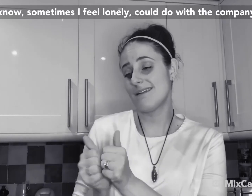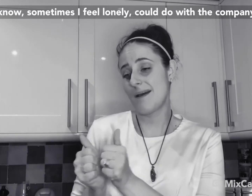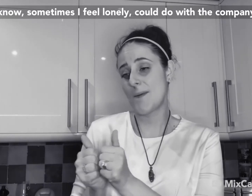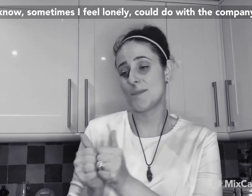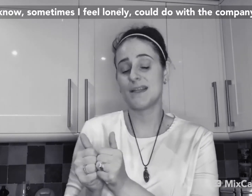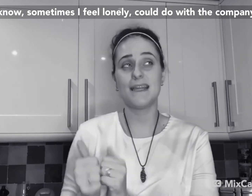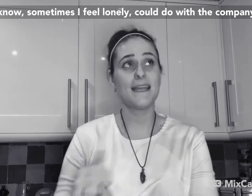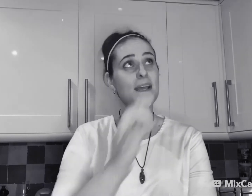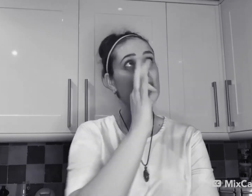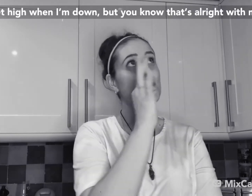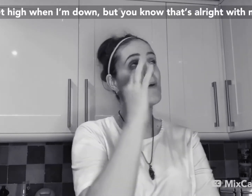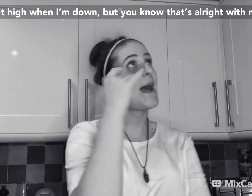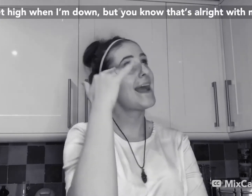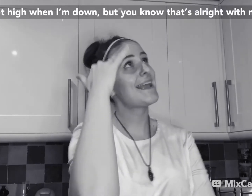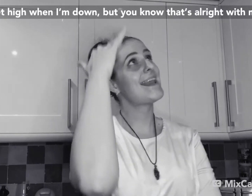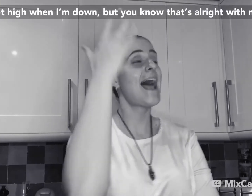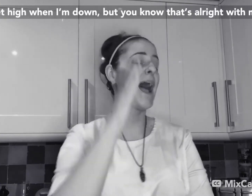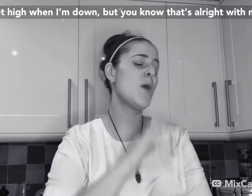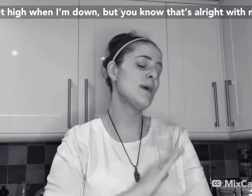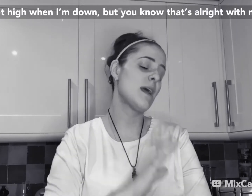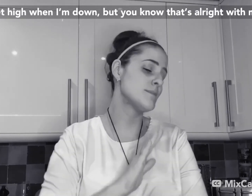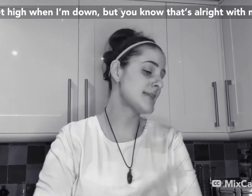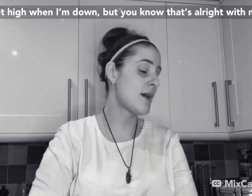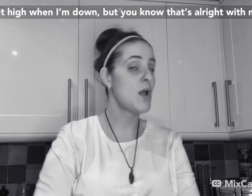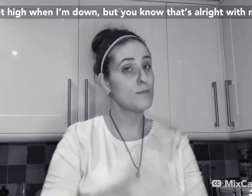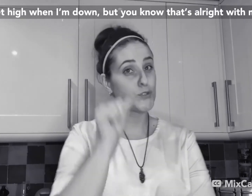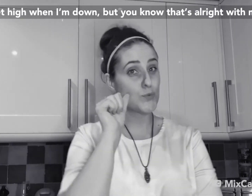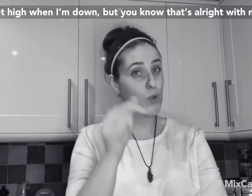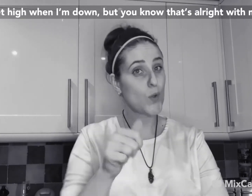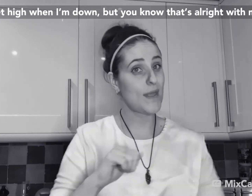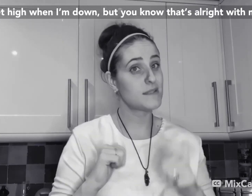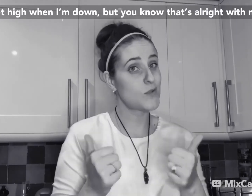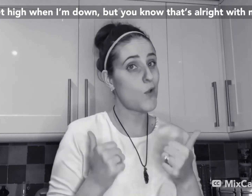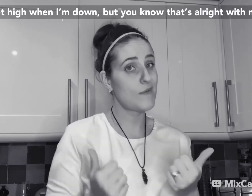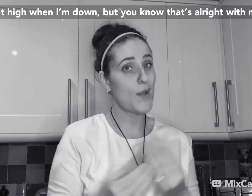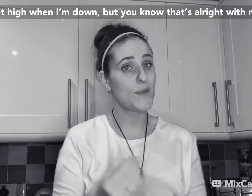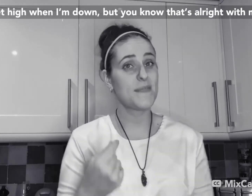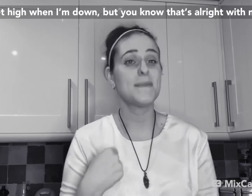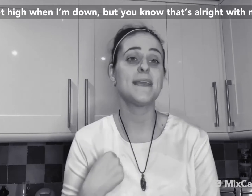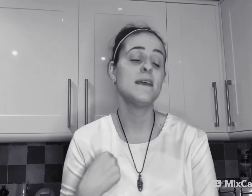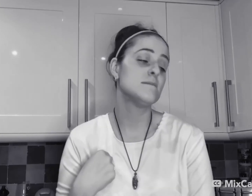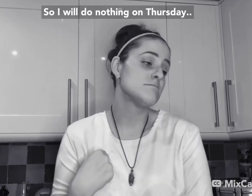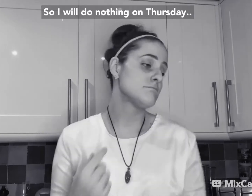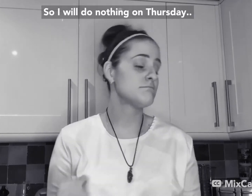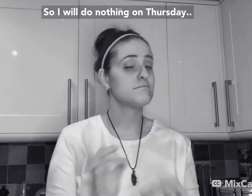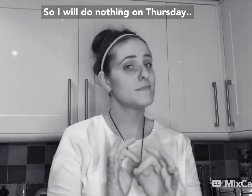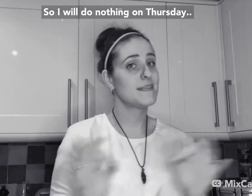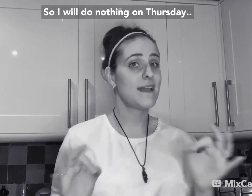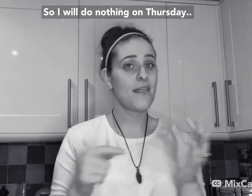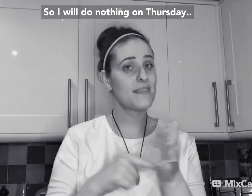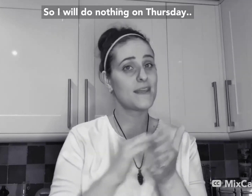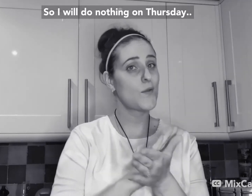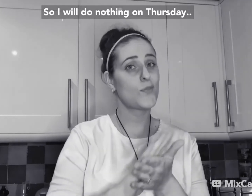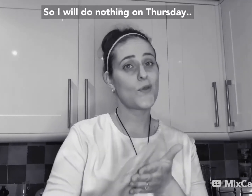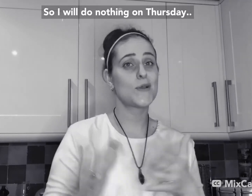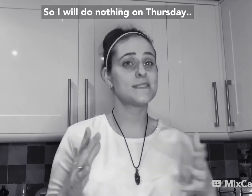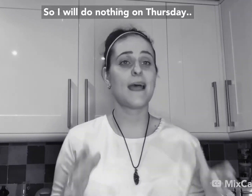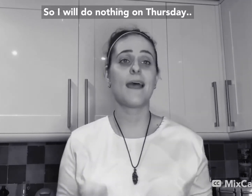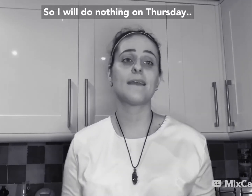company oh i get high when i'm down but you know that's all right with me so i will do nothing on thursday